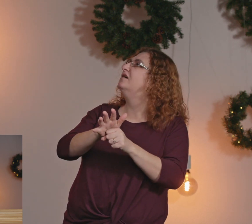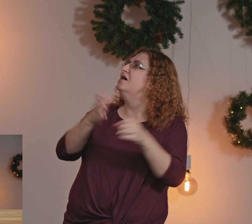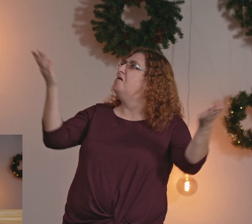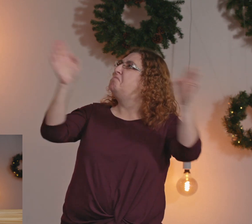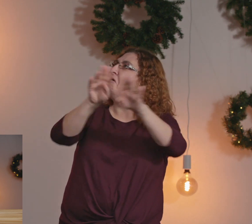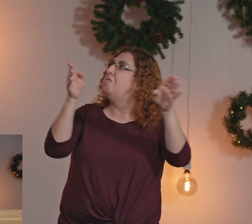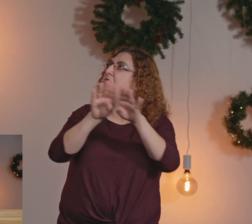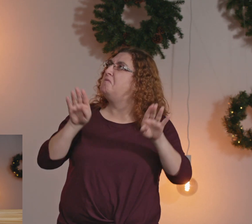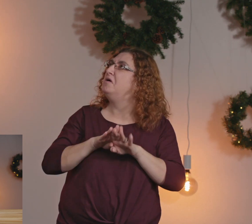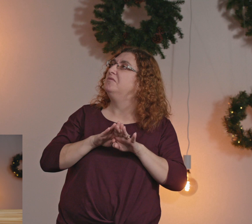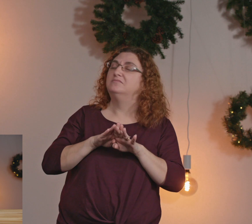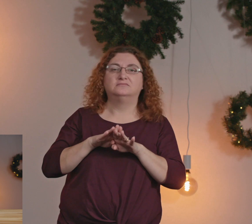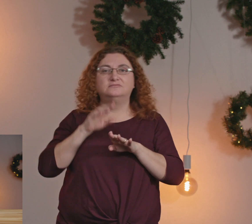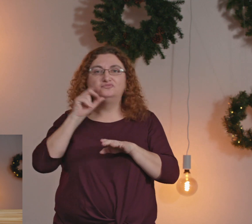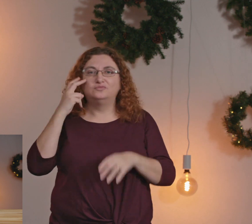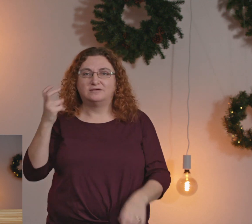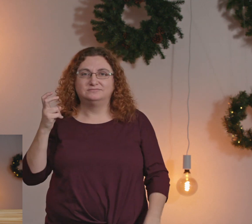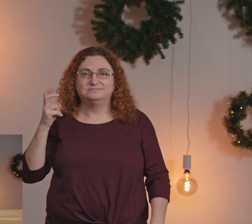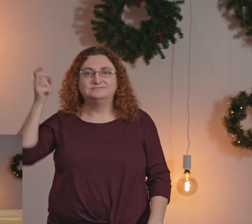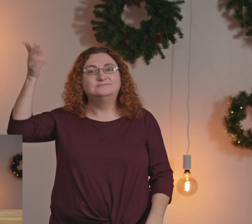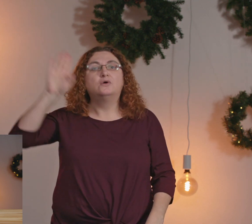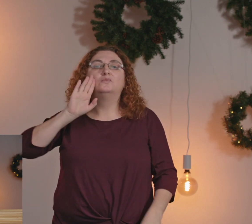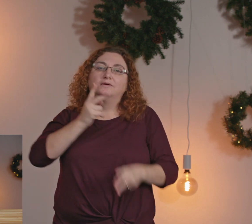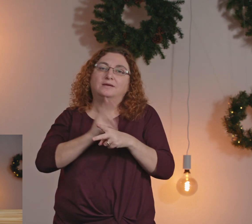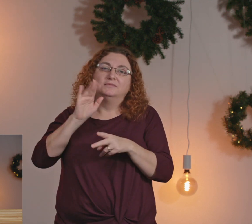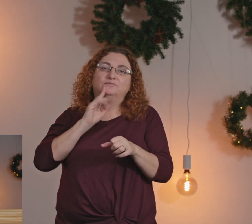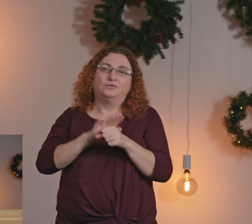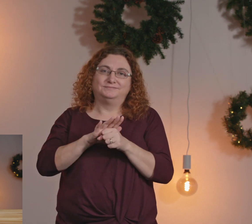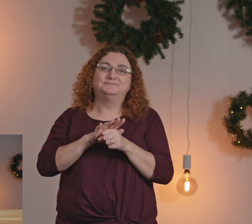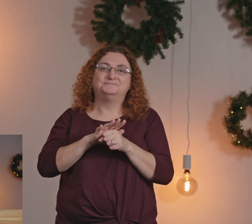of this storm that God is going to keep his word?